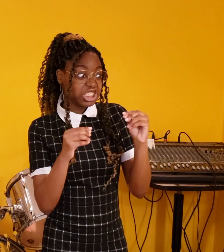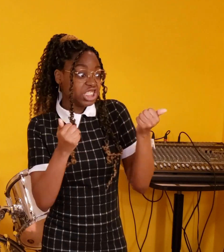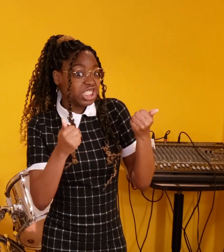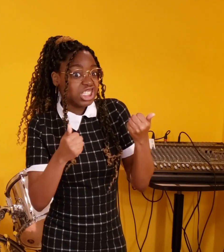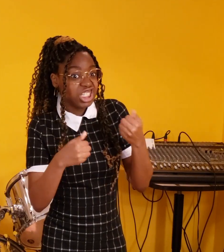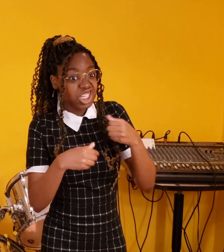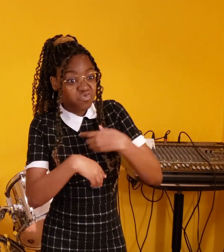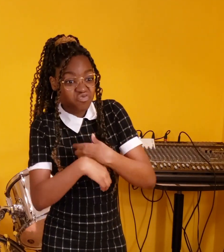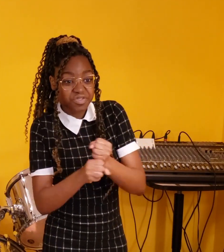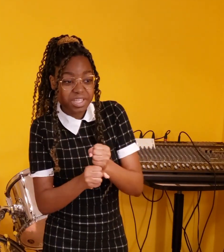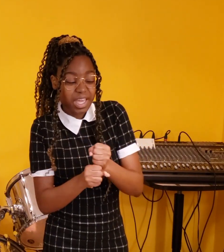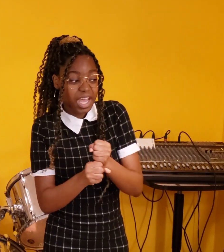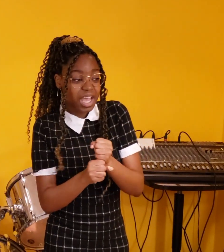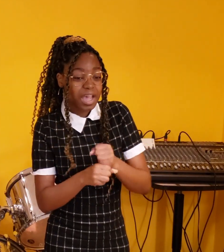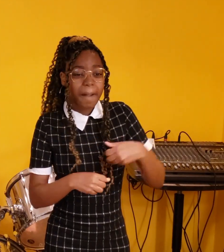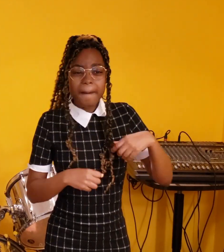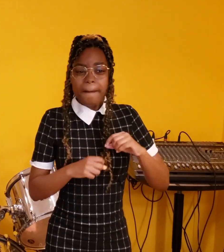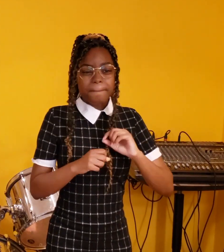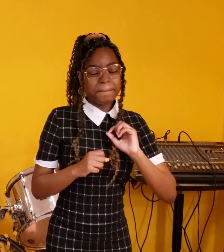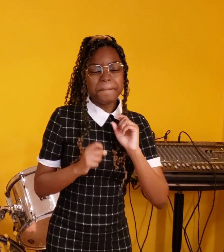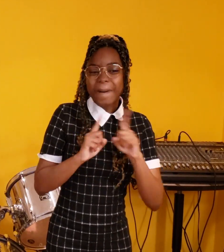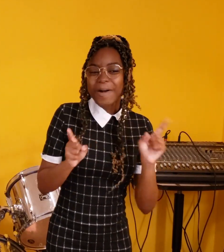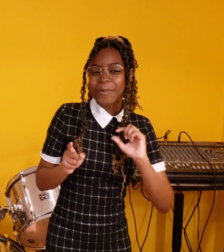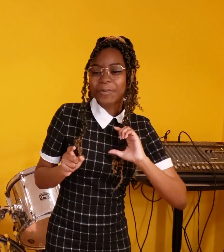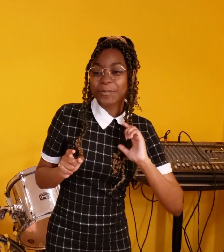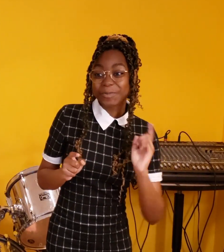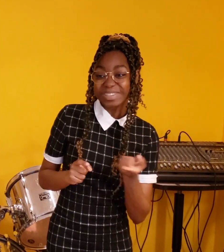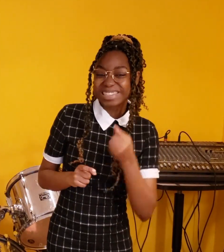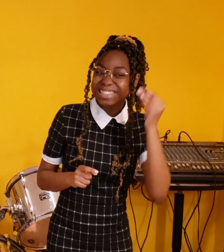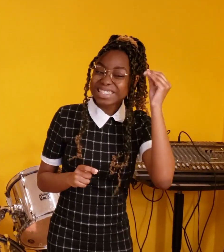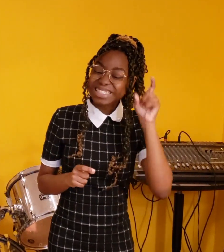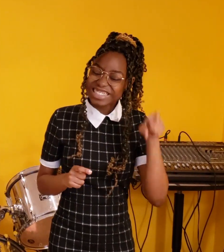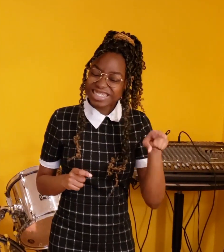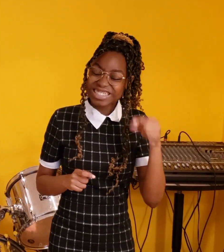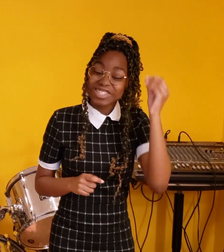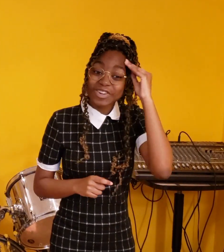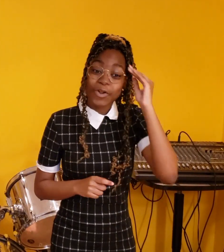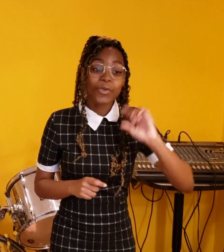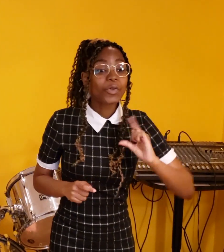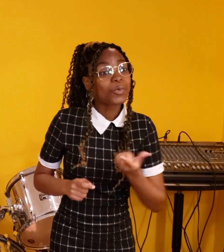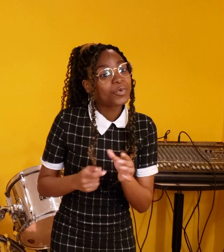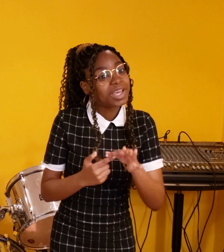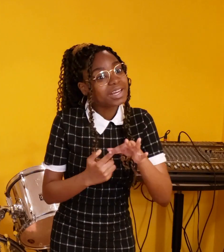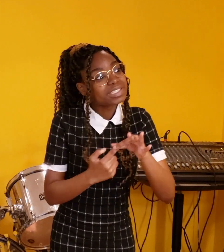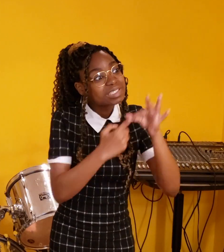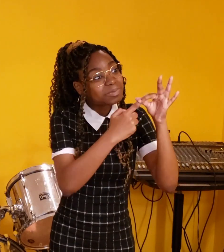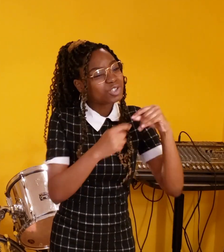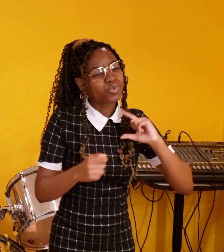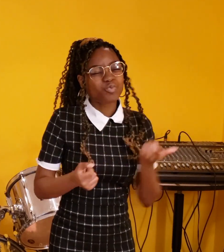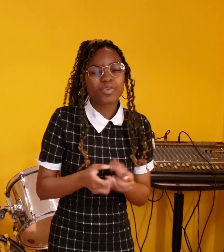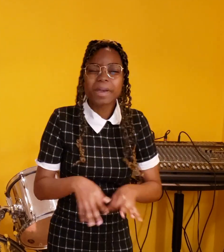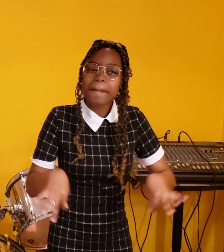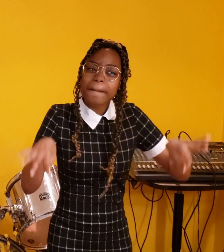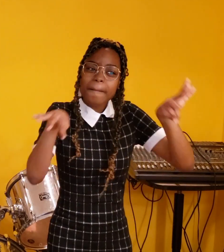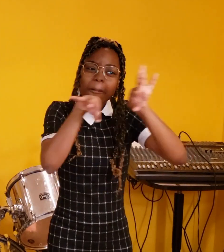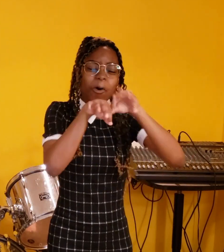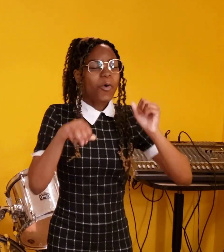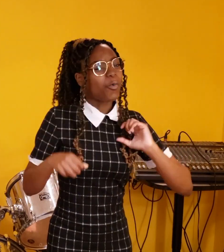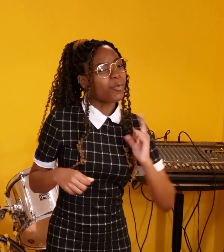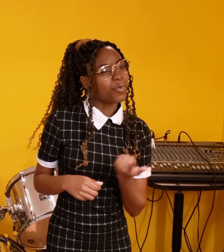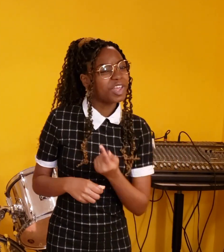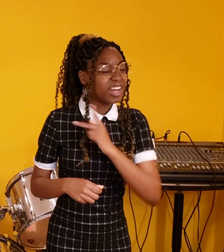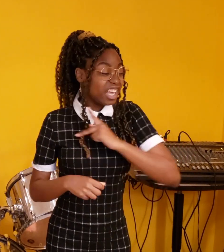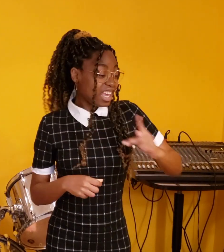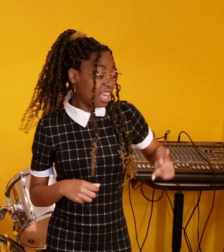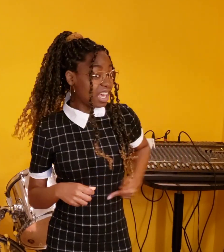shake you. Know that you are special. Know that you are a prophet. Know that you are a king and queen in God's house,